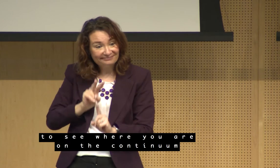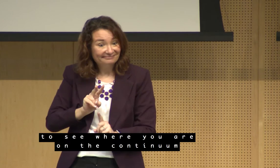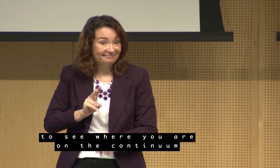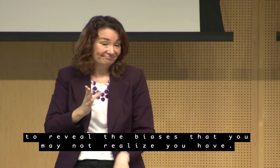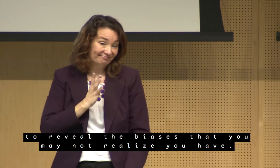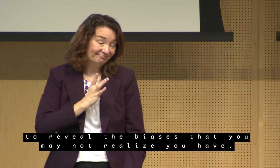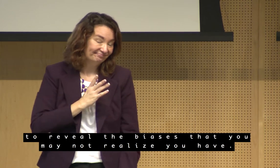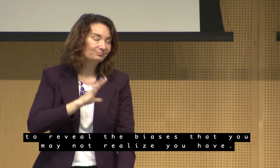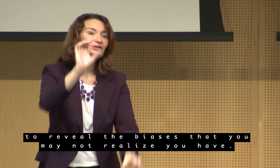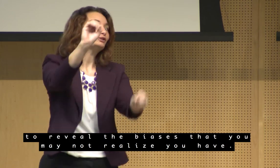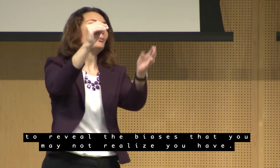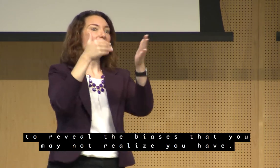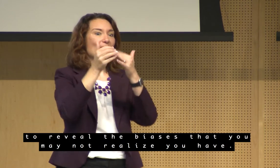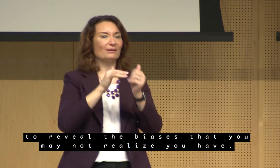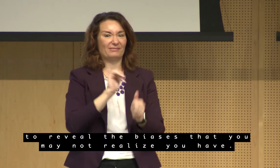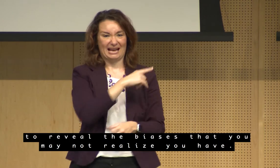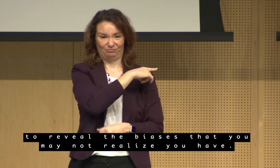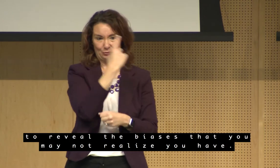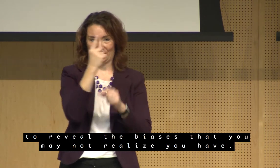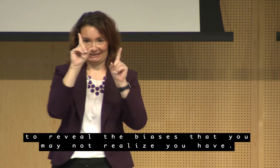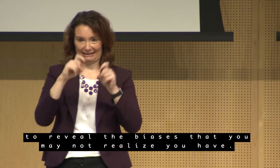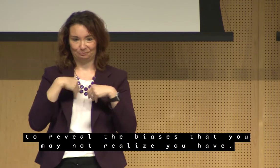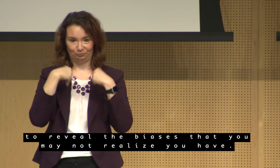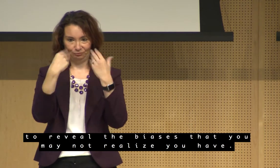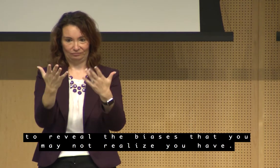to reveal the biases that you may not realize you have.